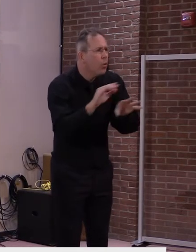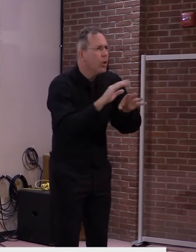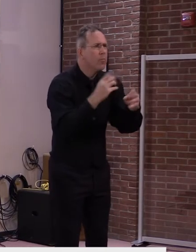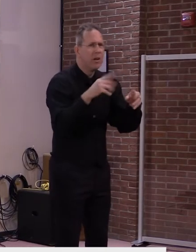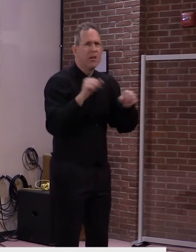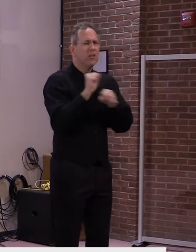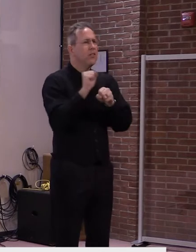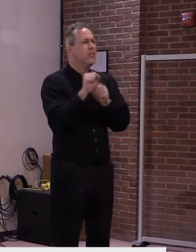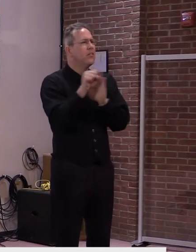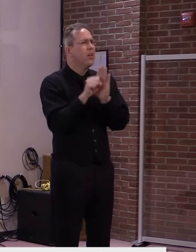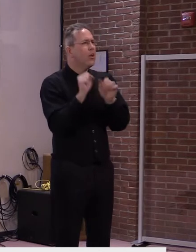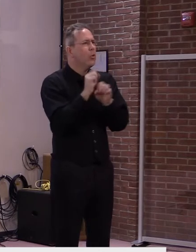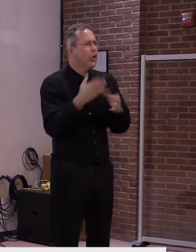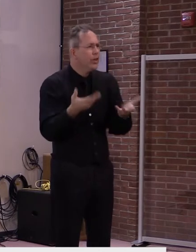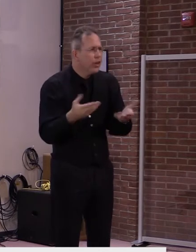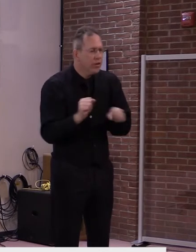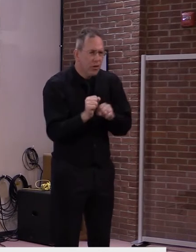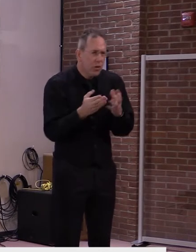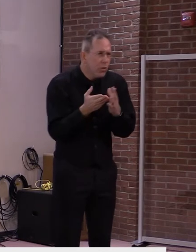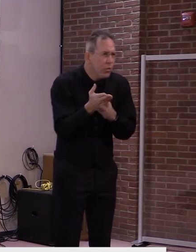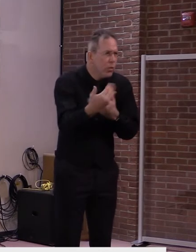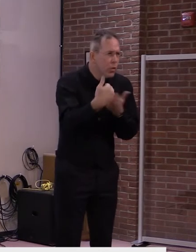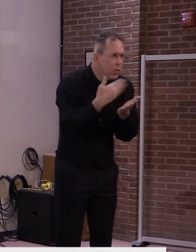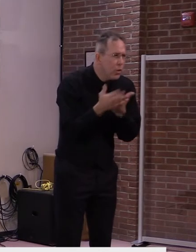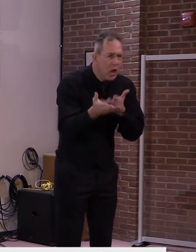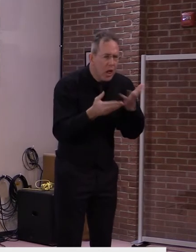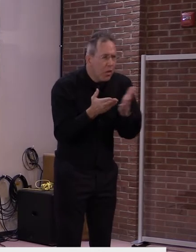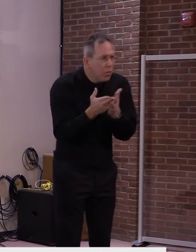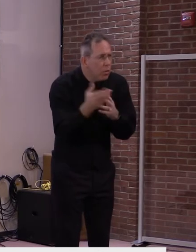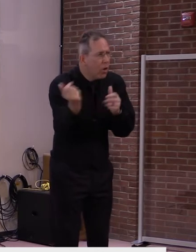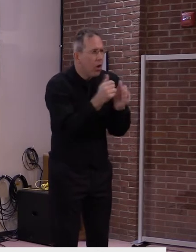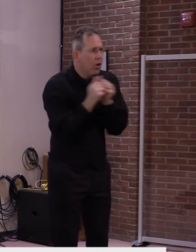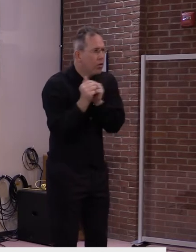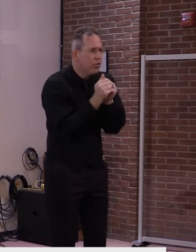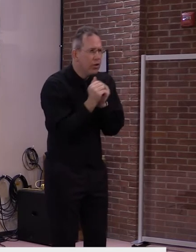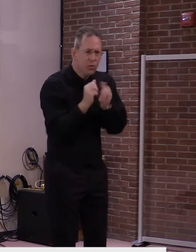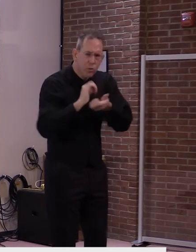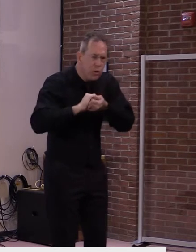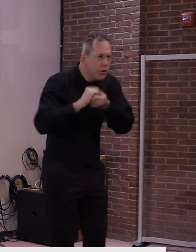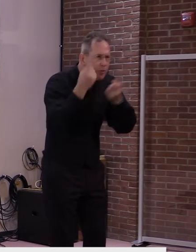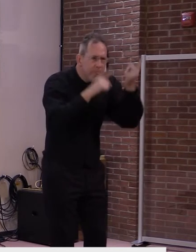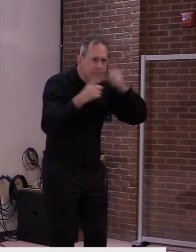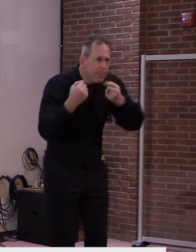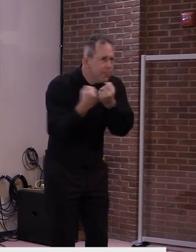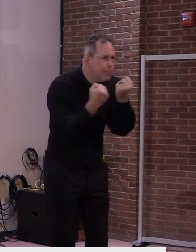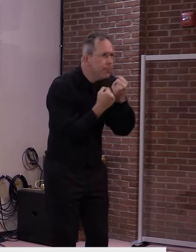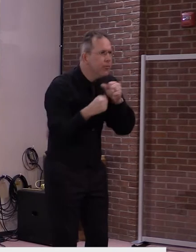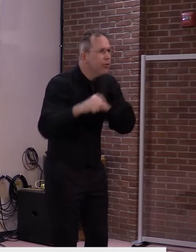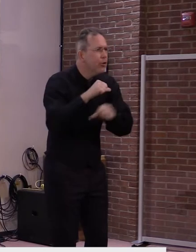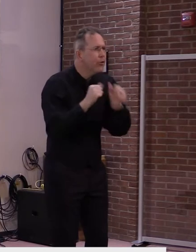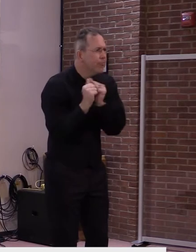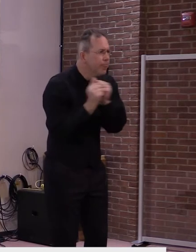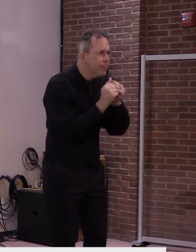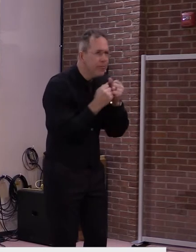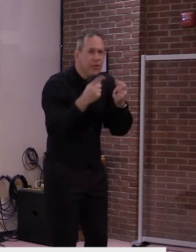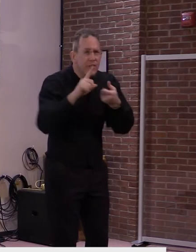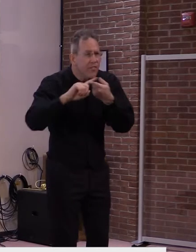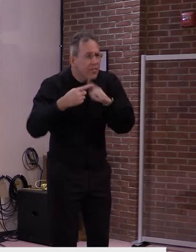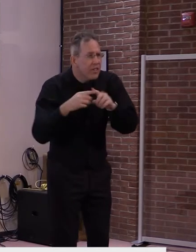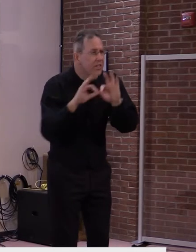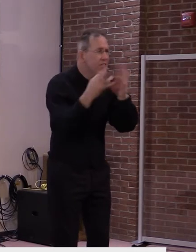departments and agencies, our health partners, neighbors and friends who helped, gave a helping hand to